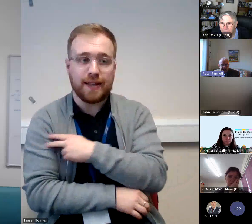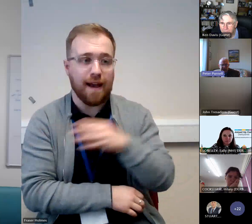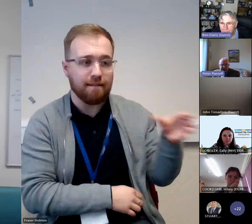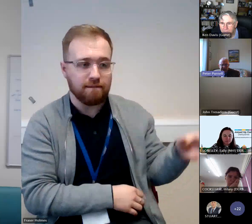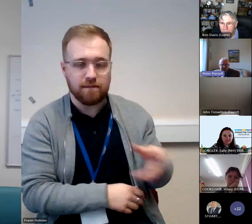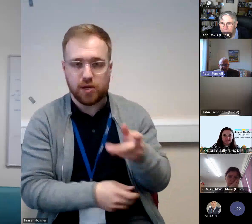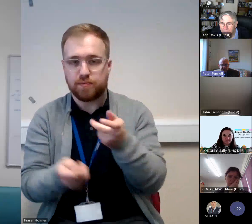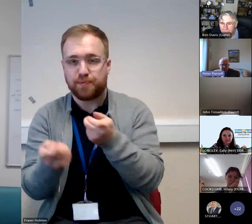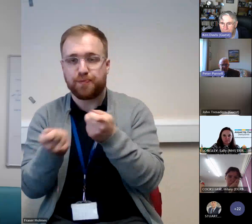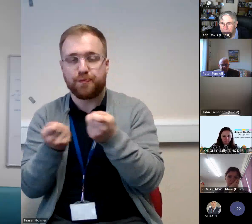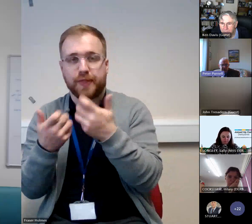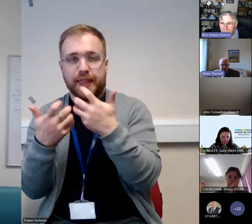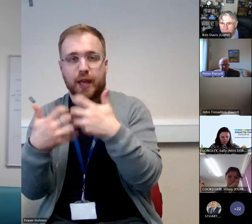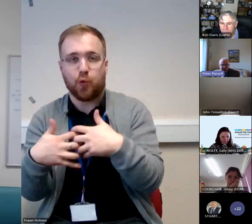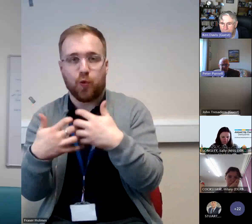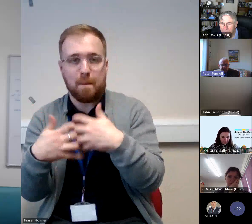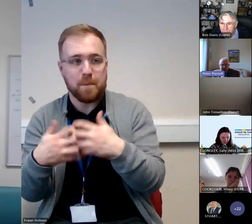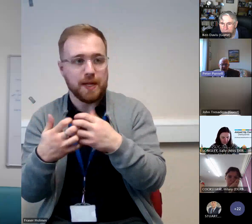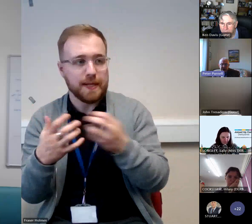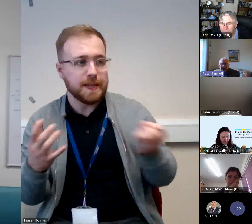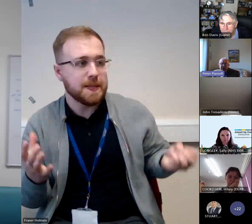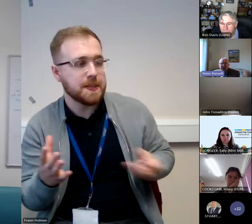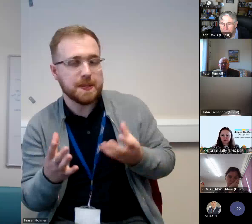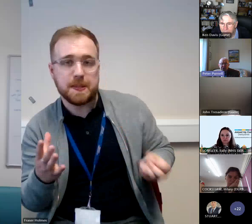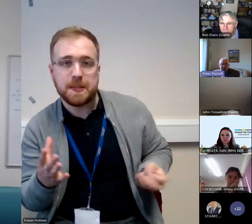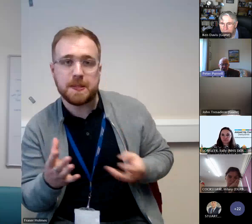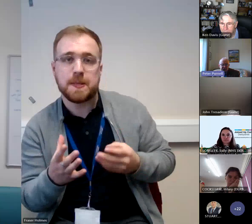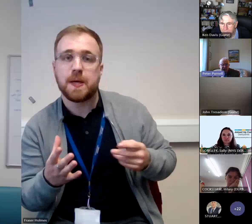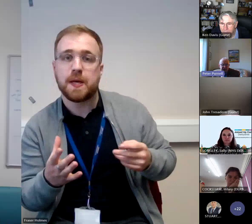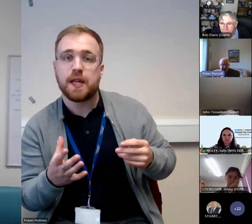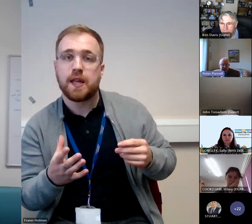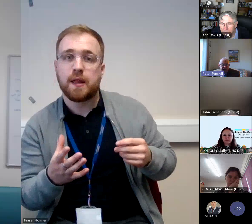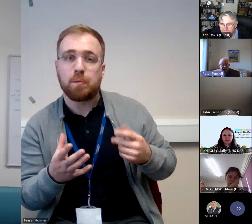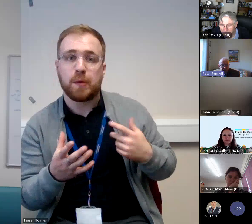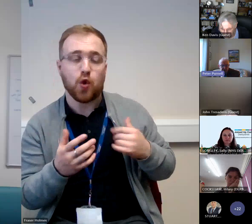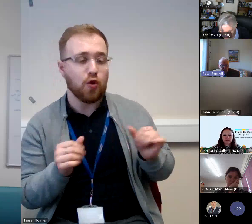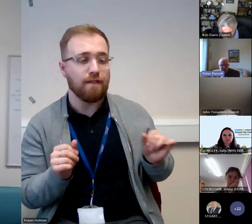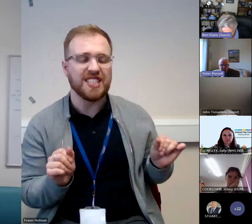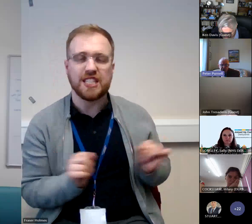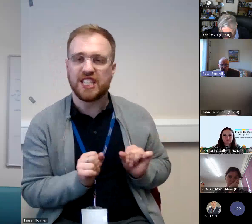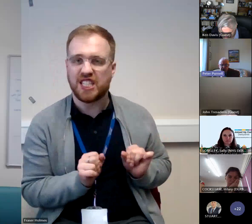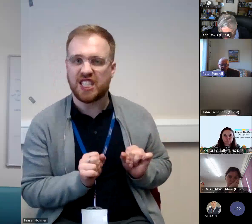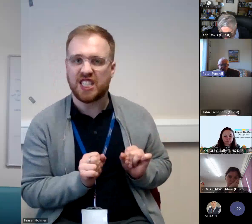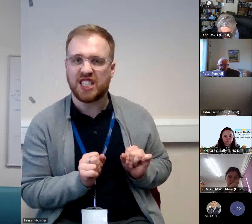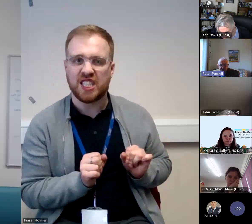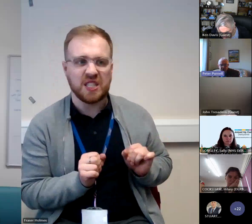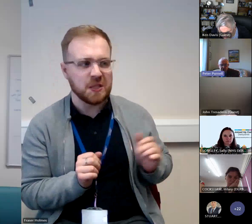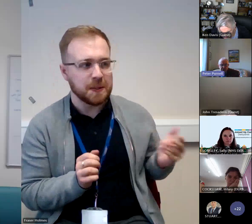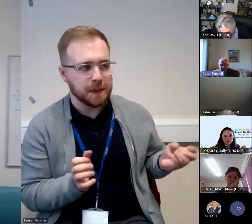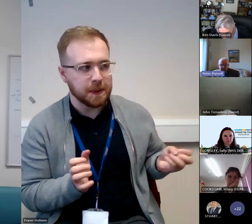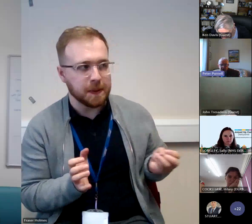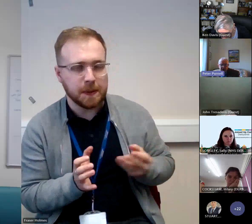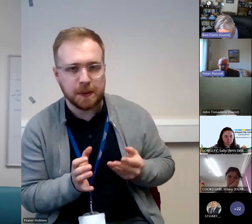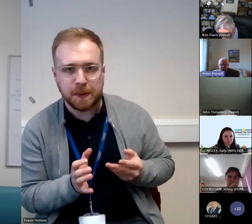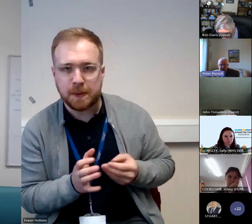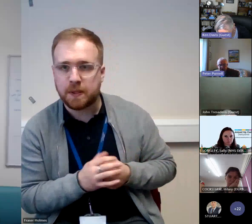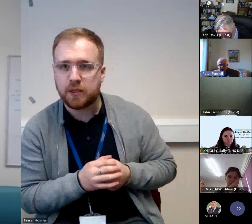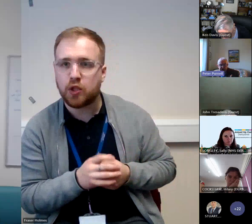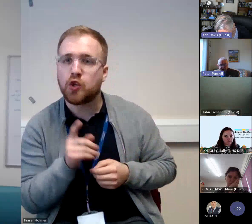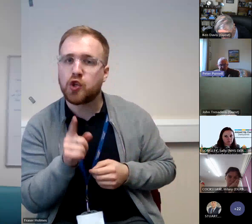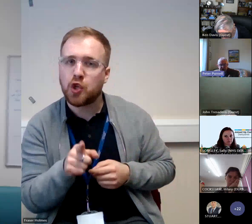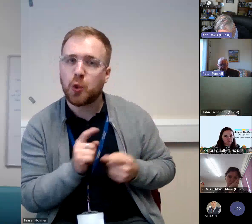equipment has been somewhat restricted in the throughput. Do you think